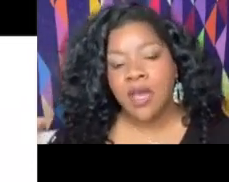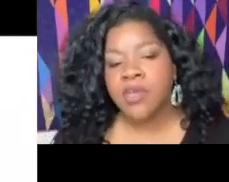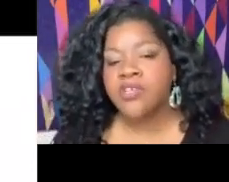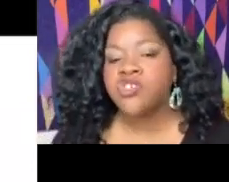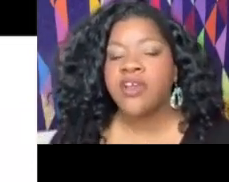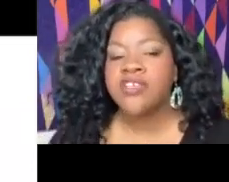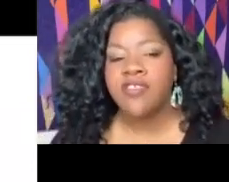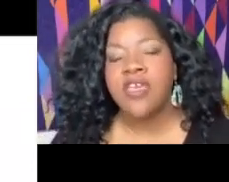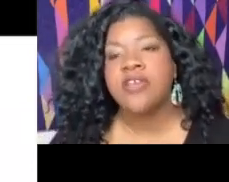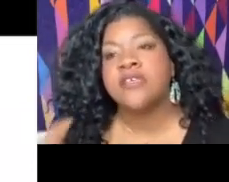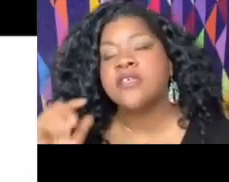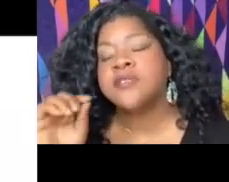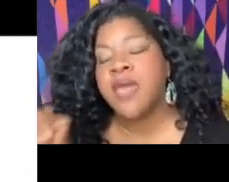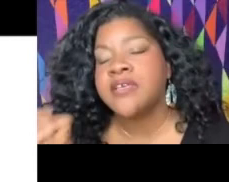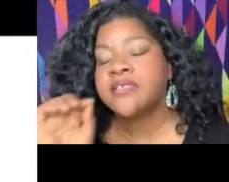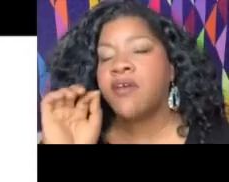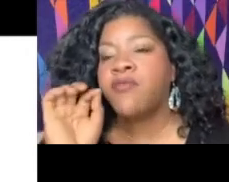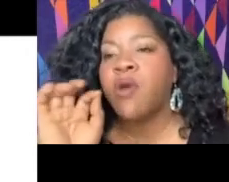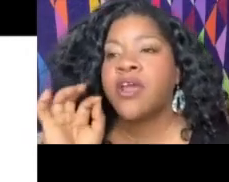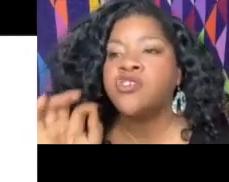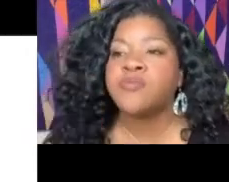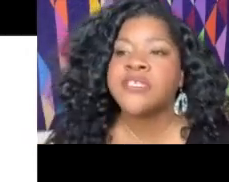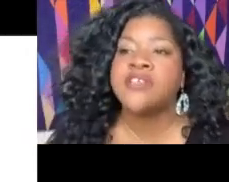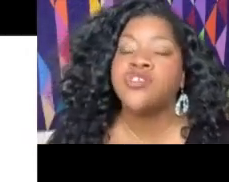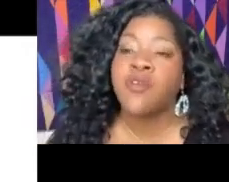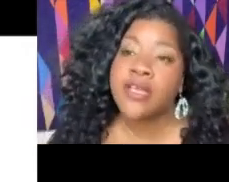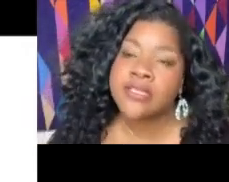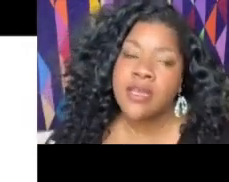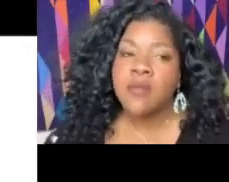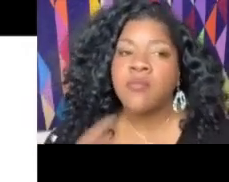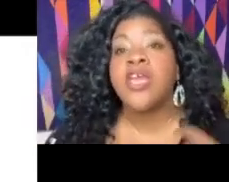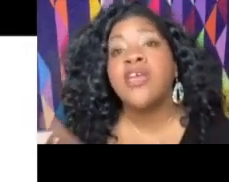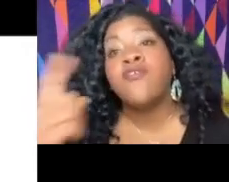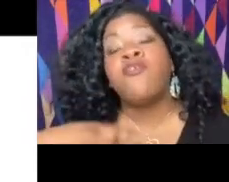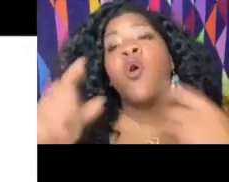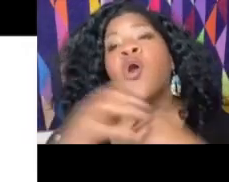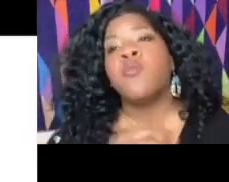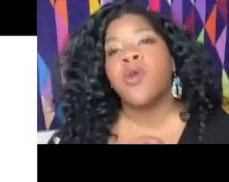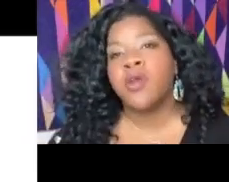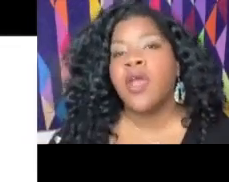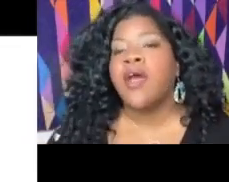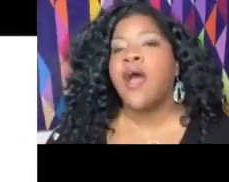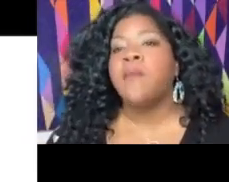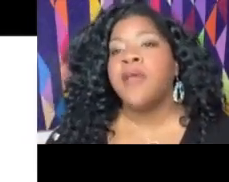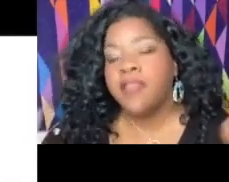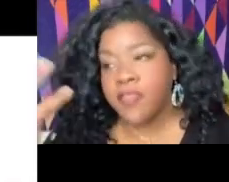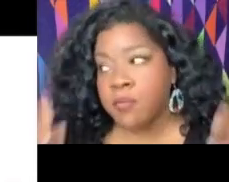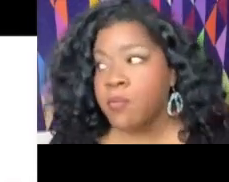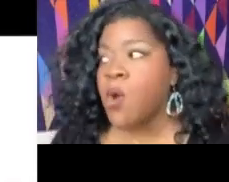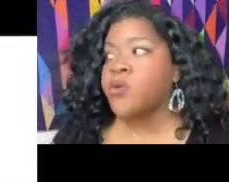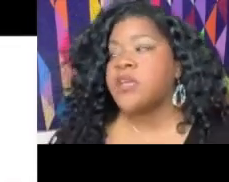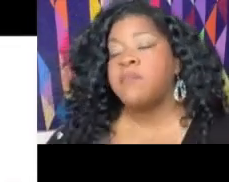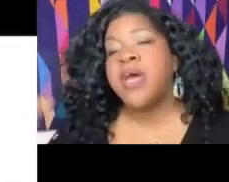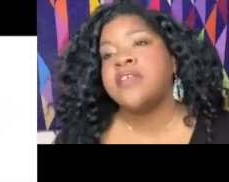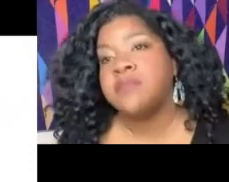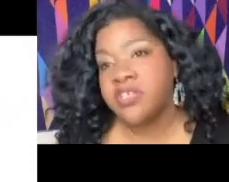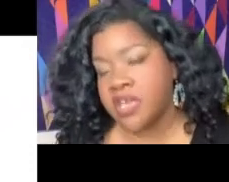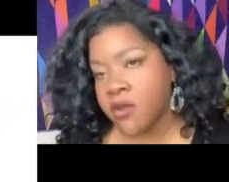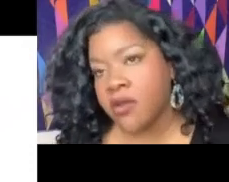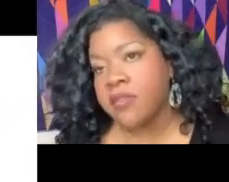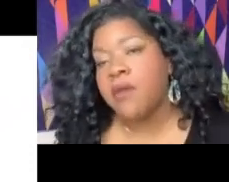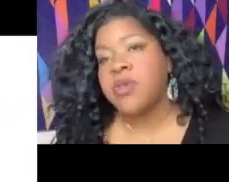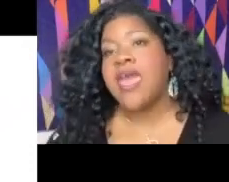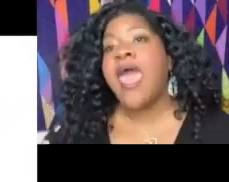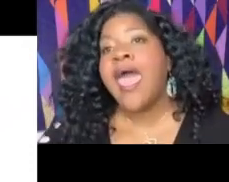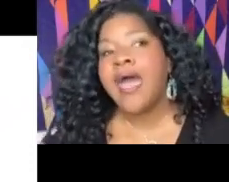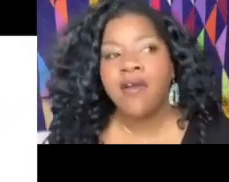and constructing things in a space of 100% trust, bringing forward the most abundant